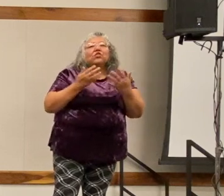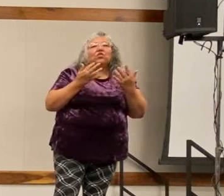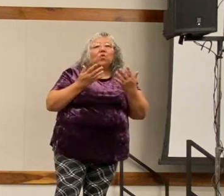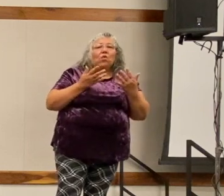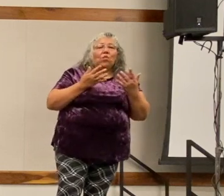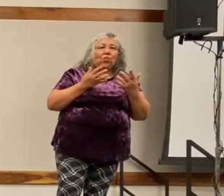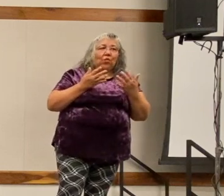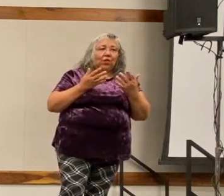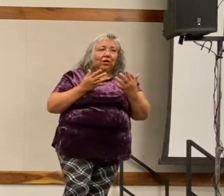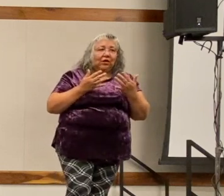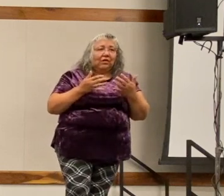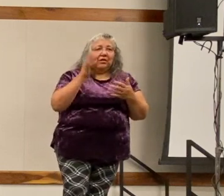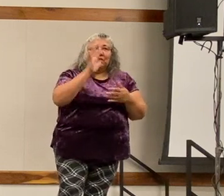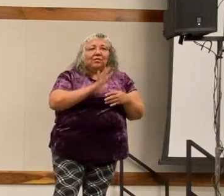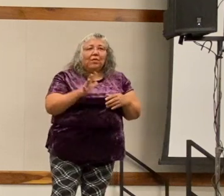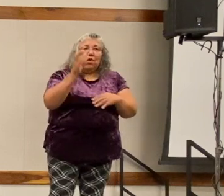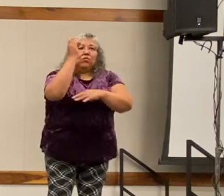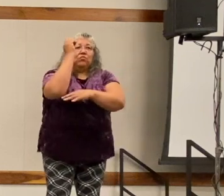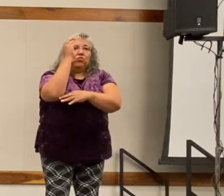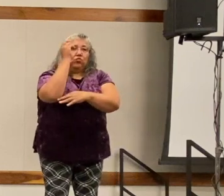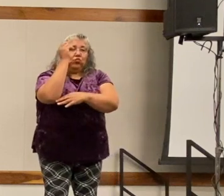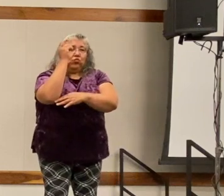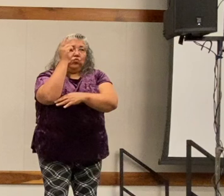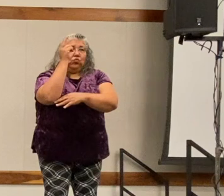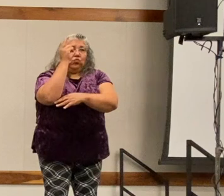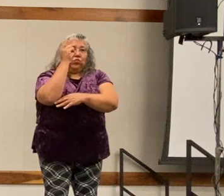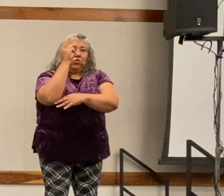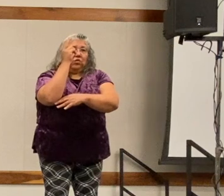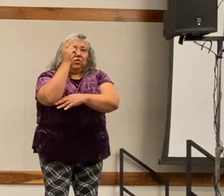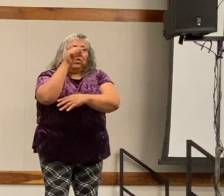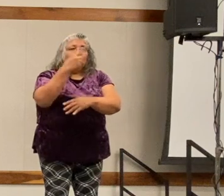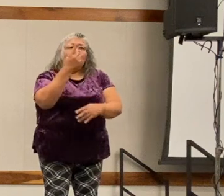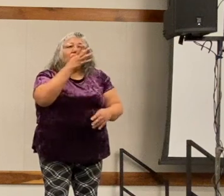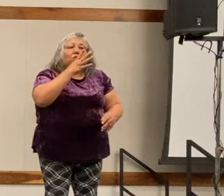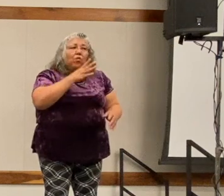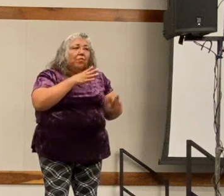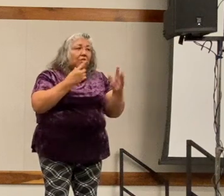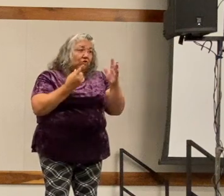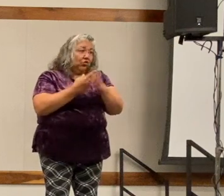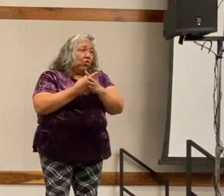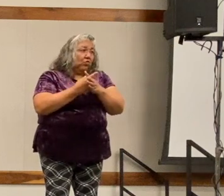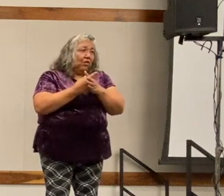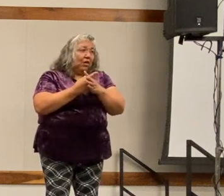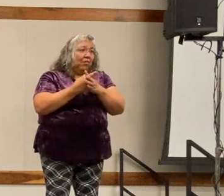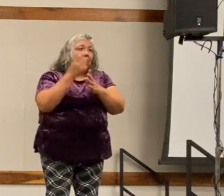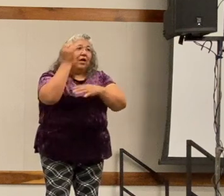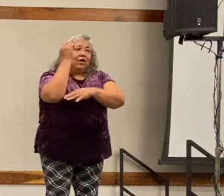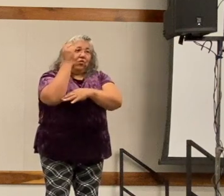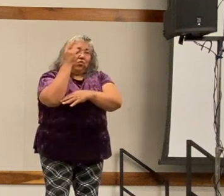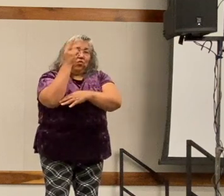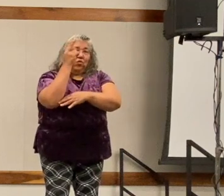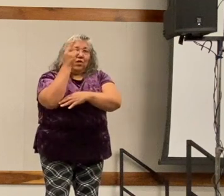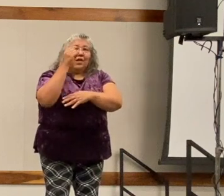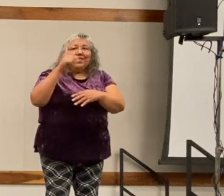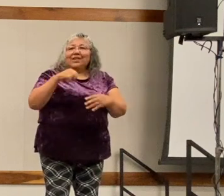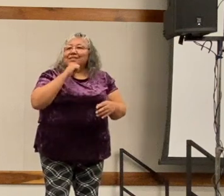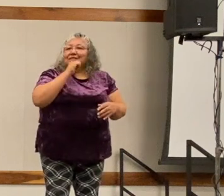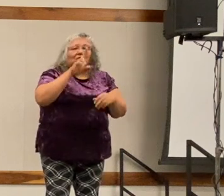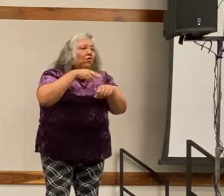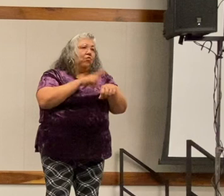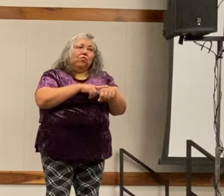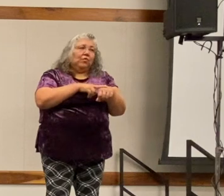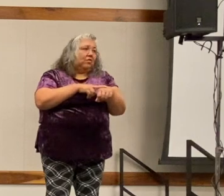there. It's about noon. There's this woman who shows up at noon and this is not